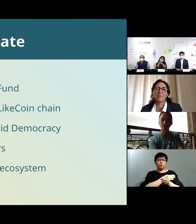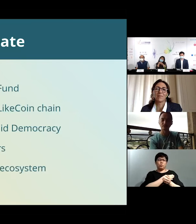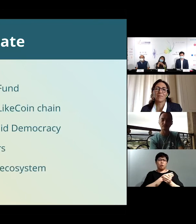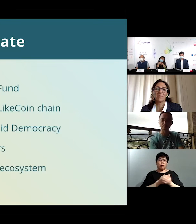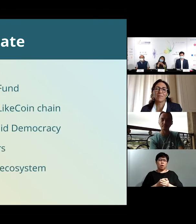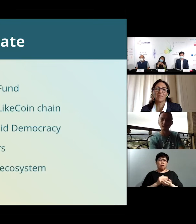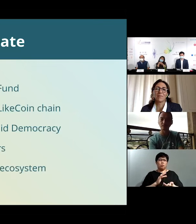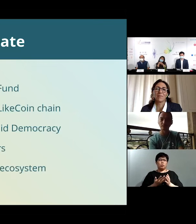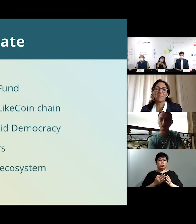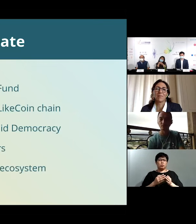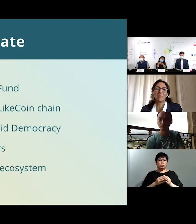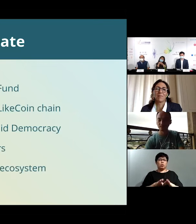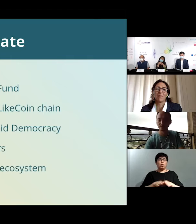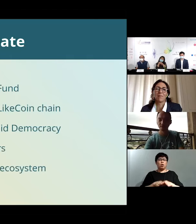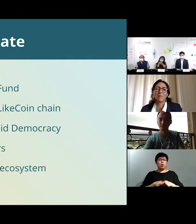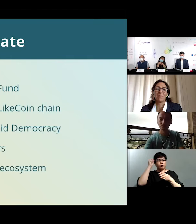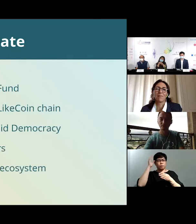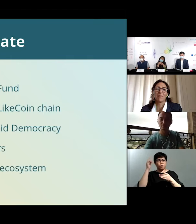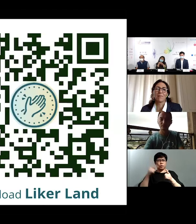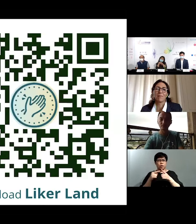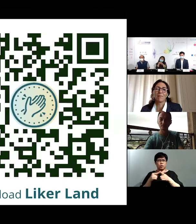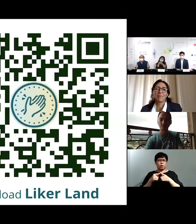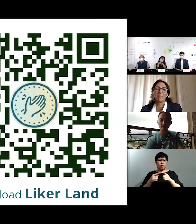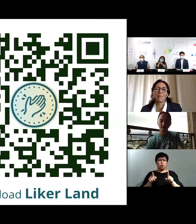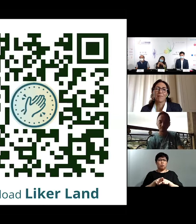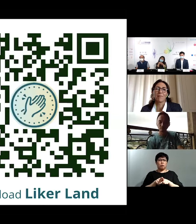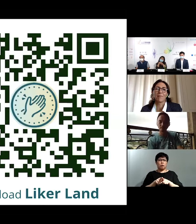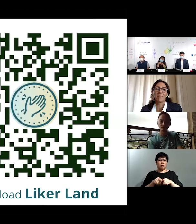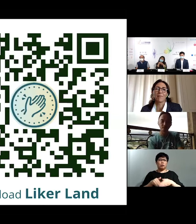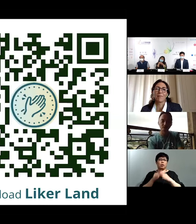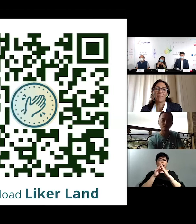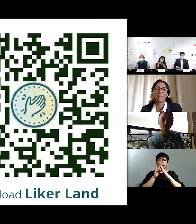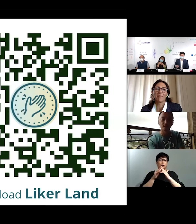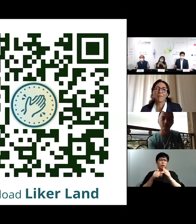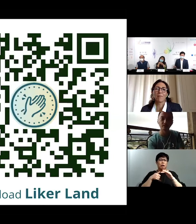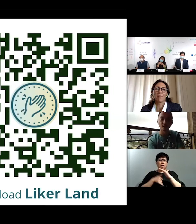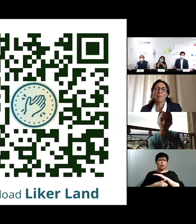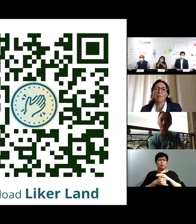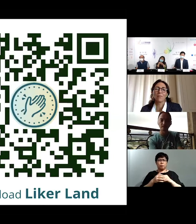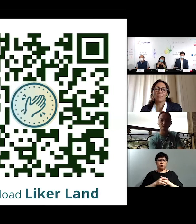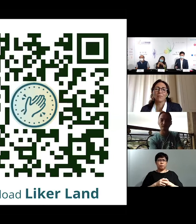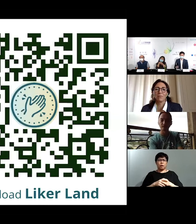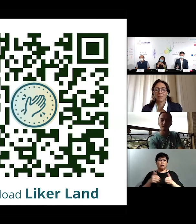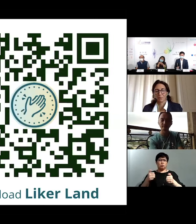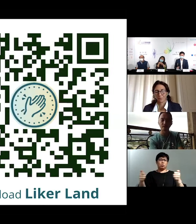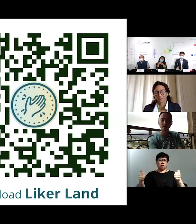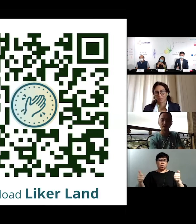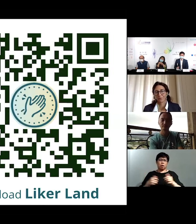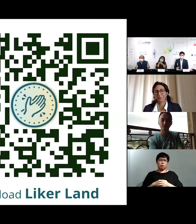our ecosystem by building the code. So thanks everyone. So this is the download link of